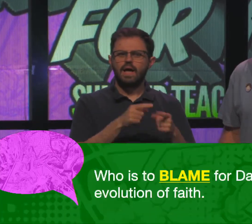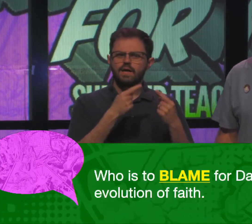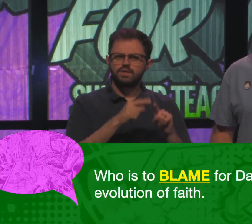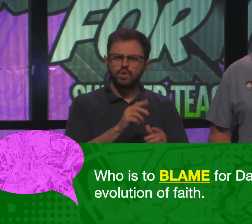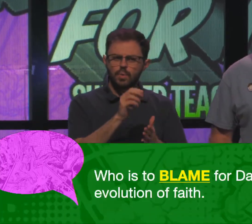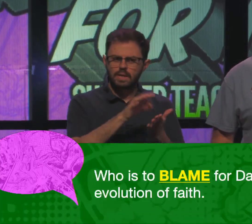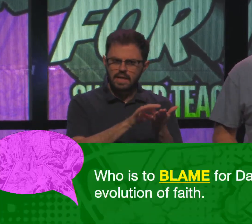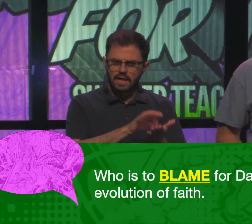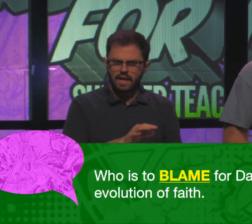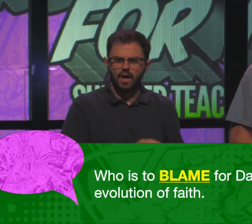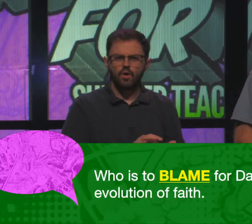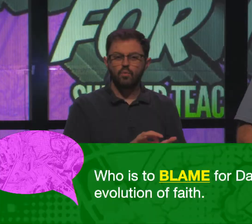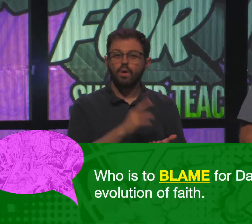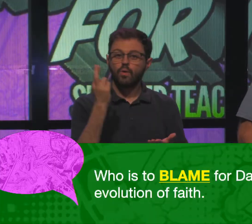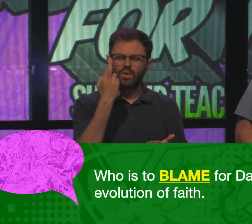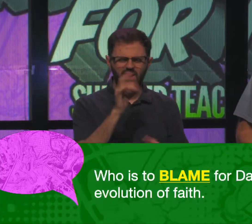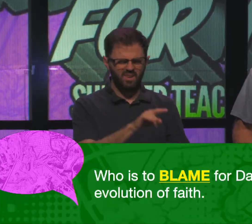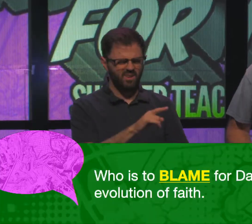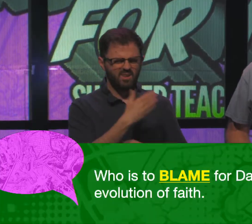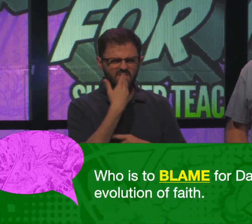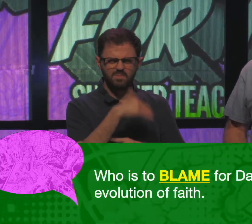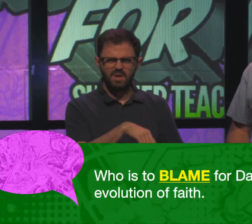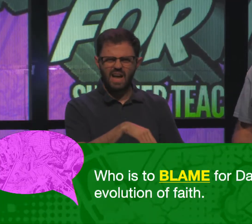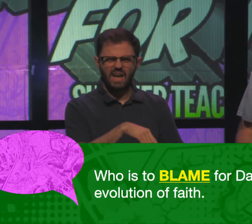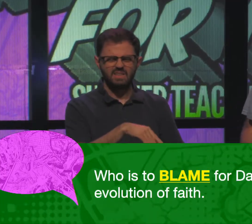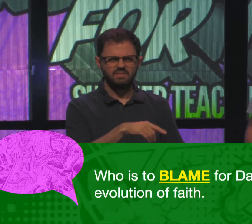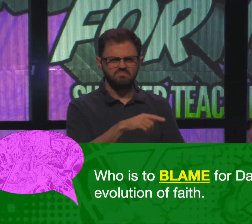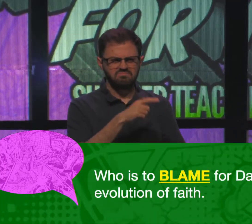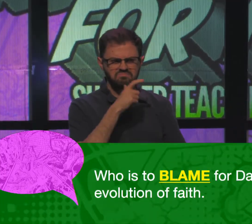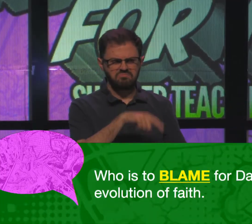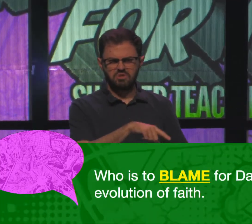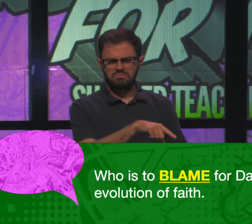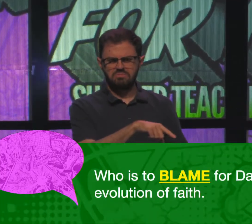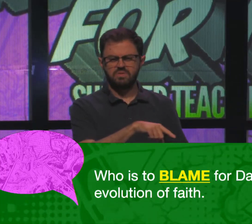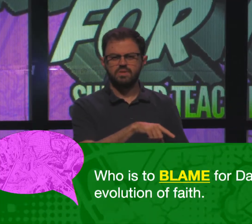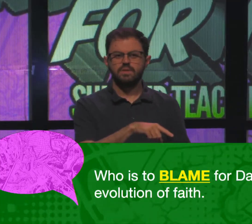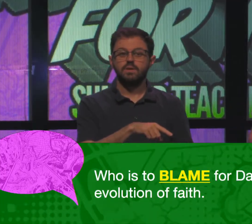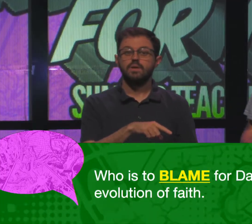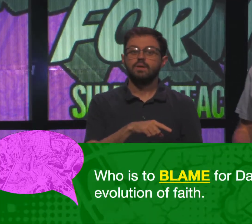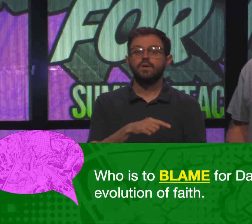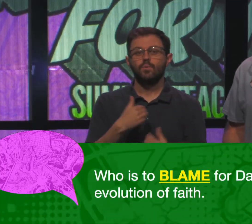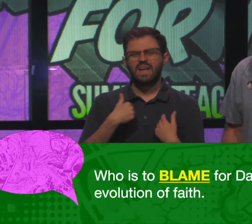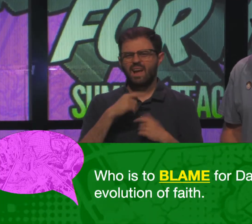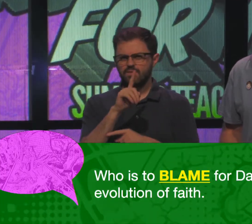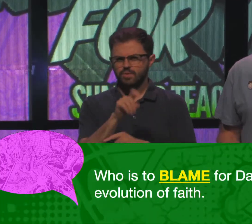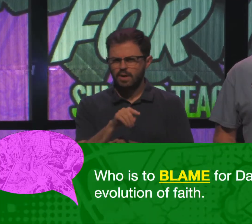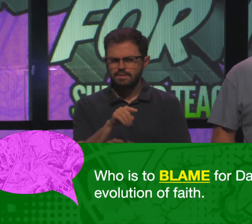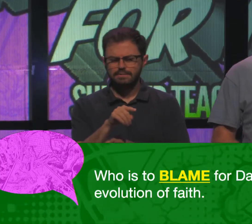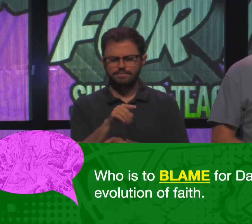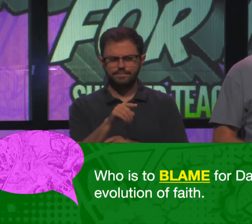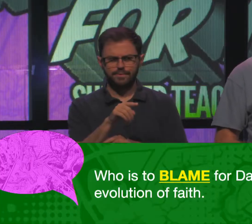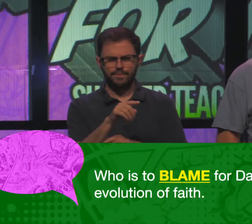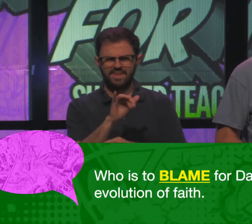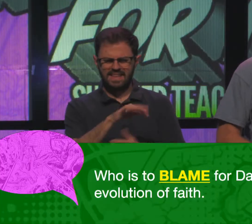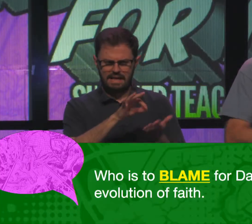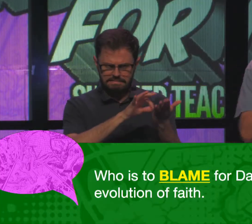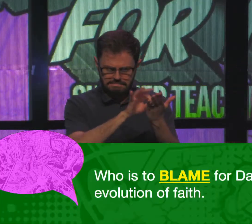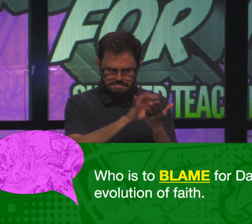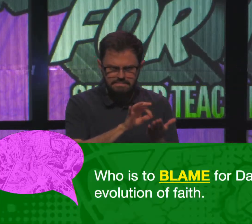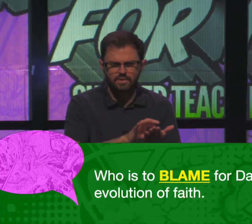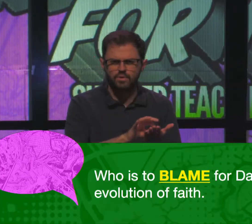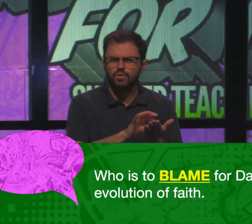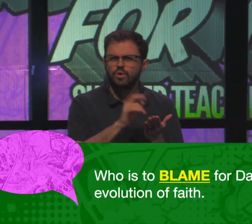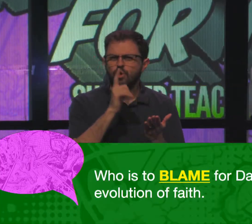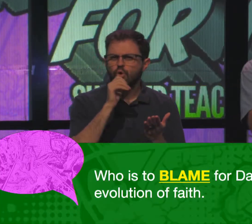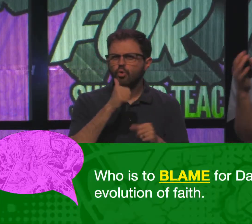is, who's to blame for David's census? And when we ask that question, when we explore that question, we find that there